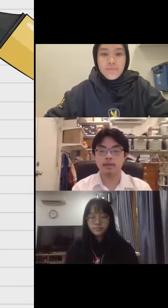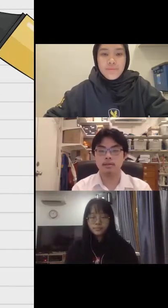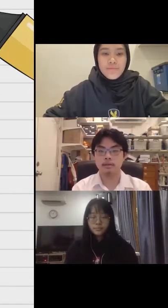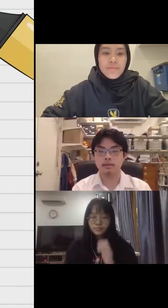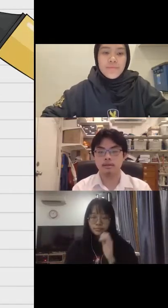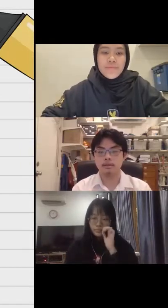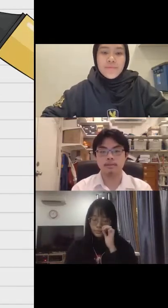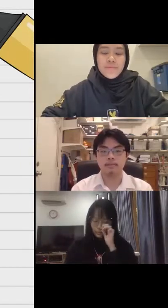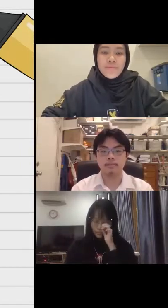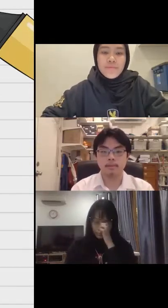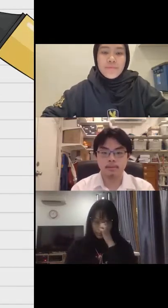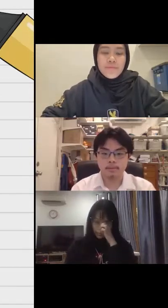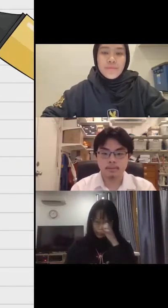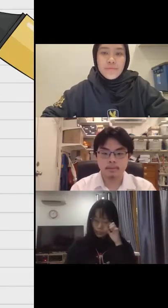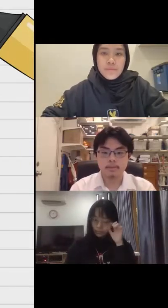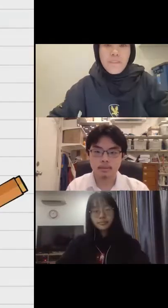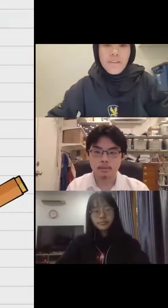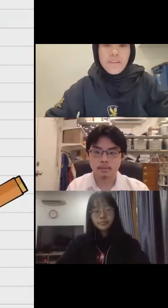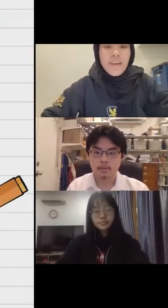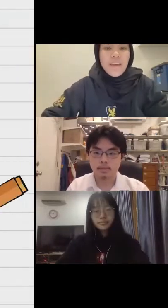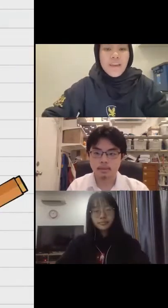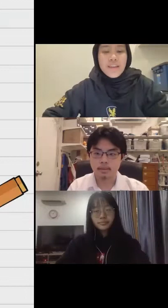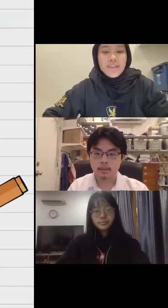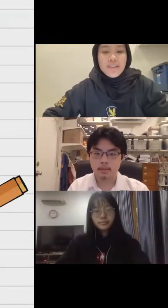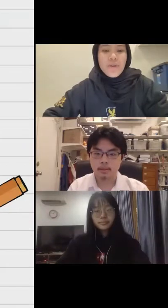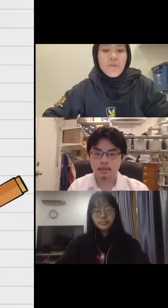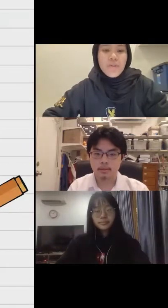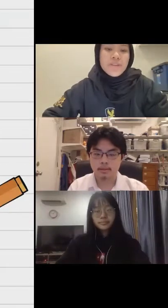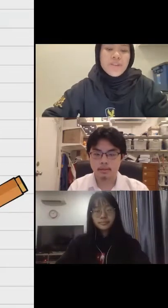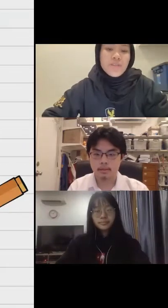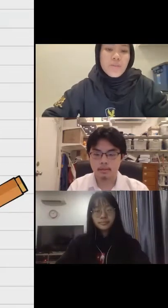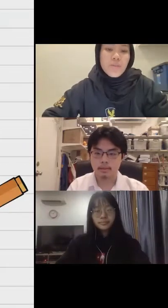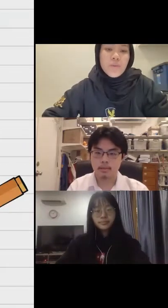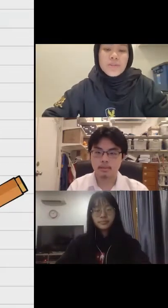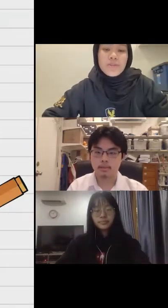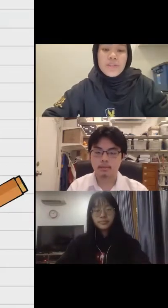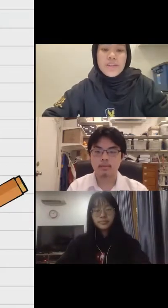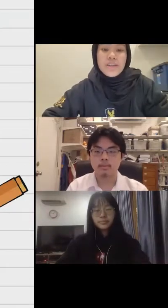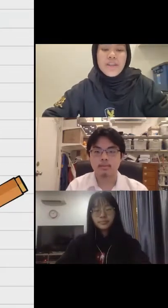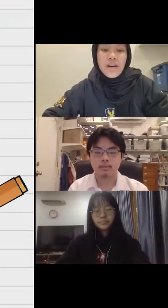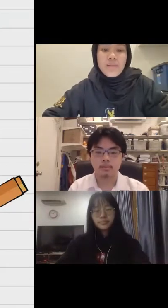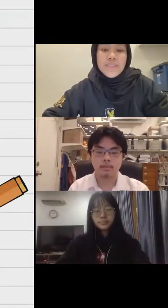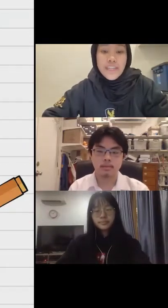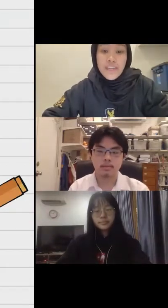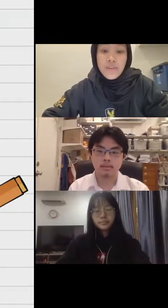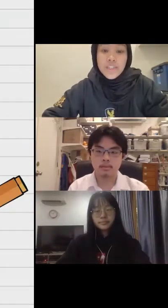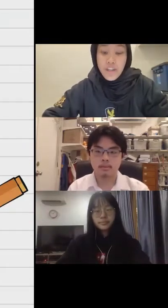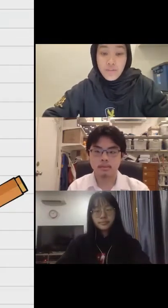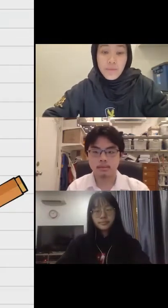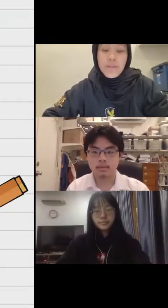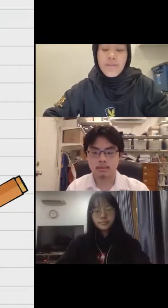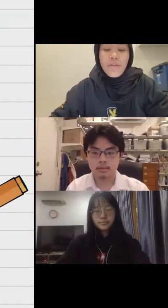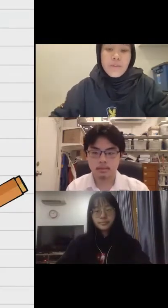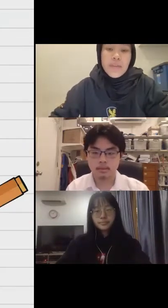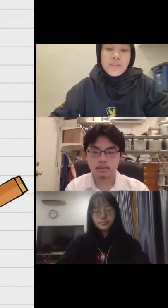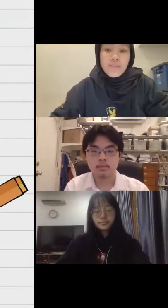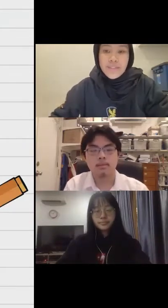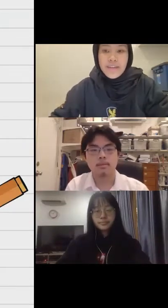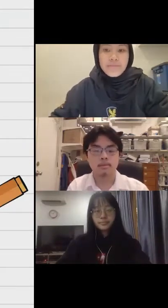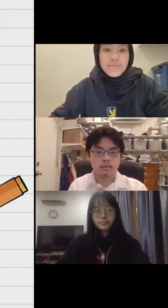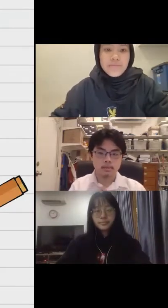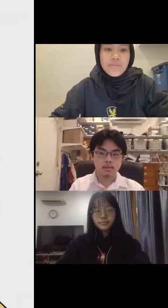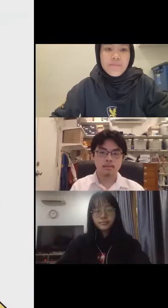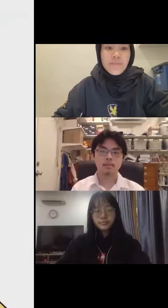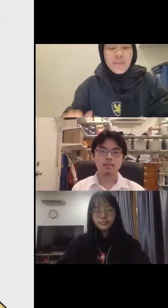your communication skills. Okay. So first, we need to learn sign language alphabet from A to